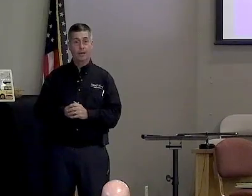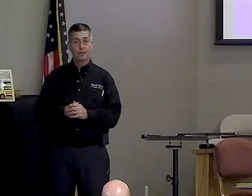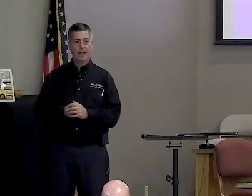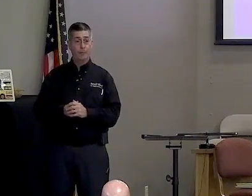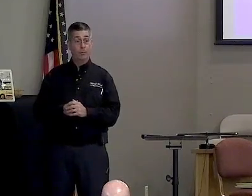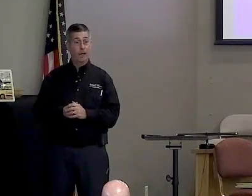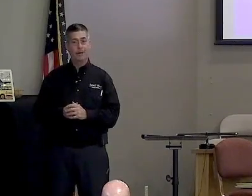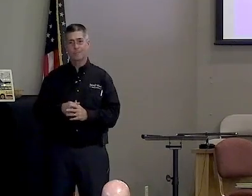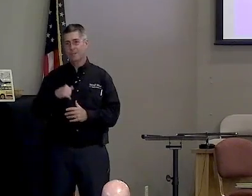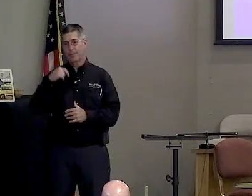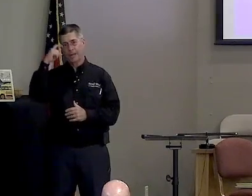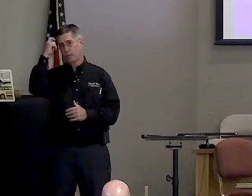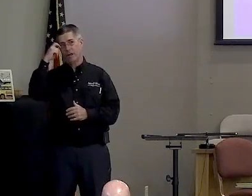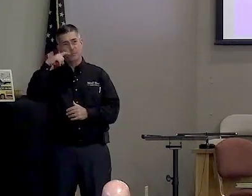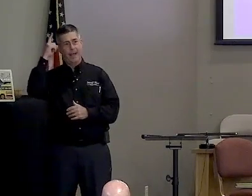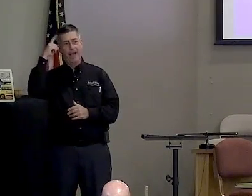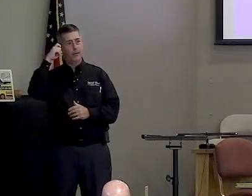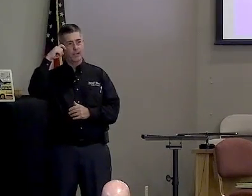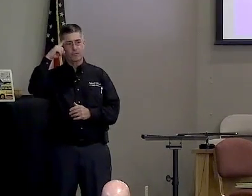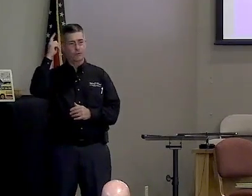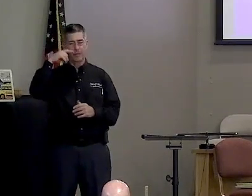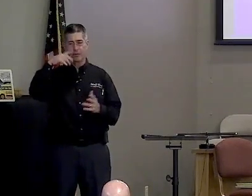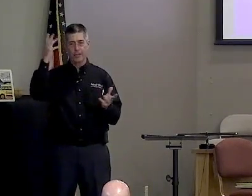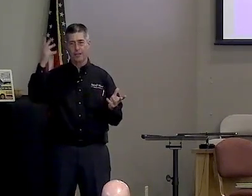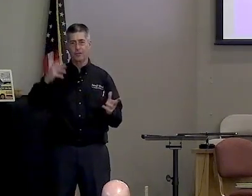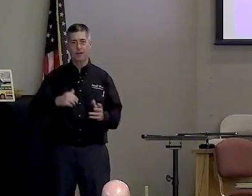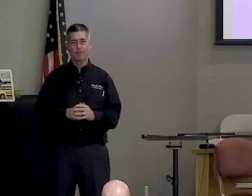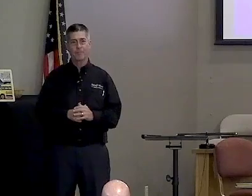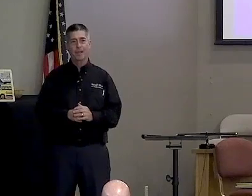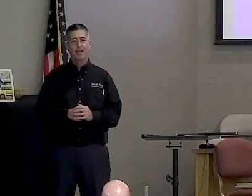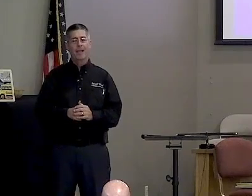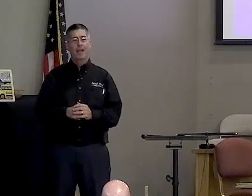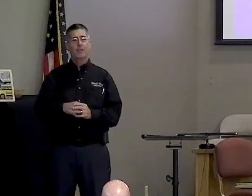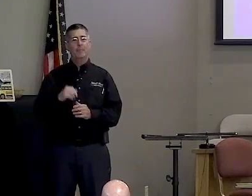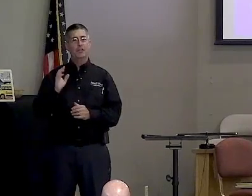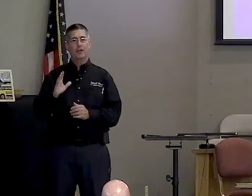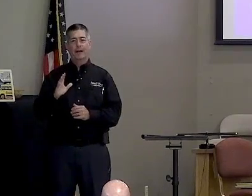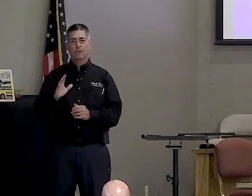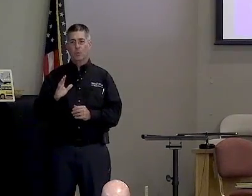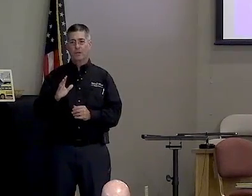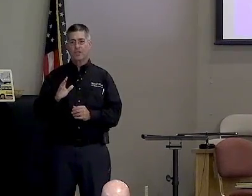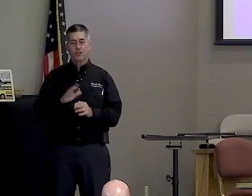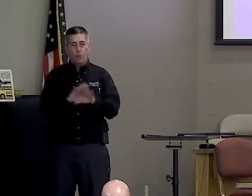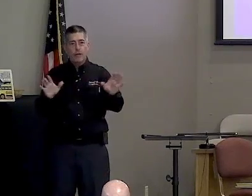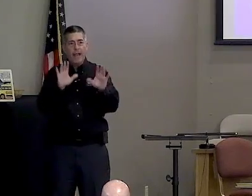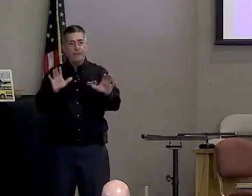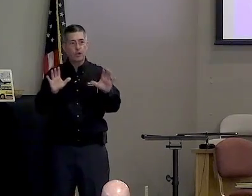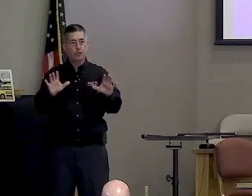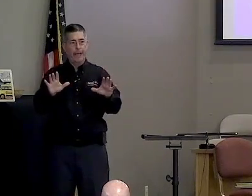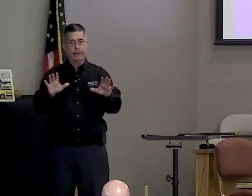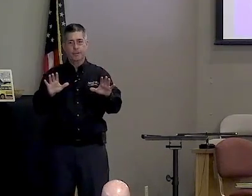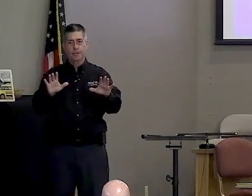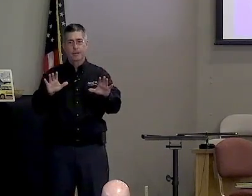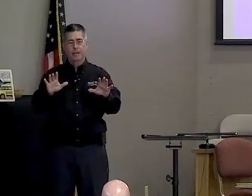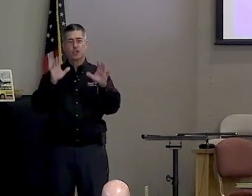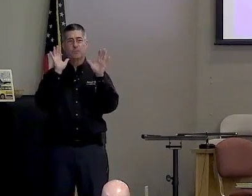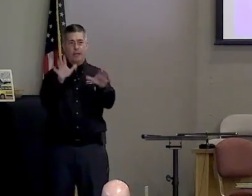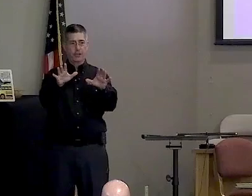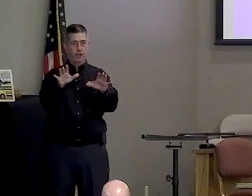I typically raise my eyebrows for different things, you know. The missionary I was with said, don't ever do that, especially to a